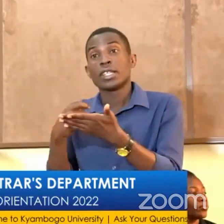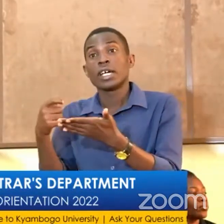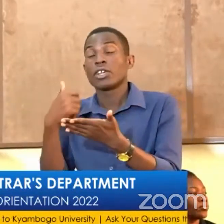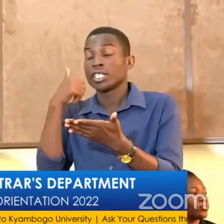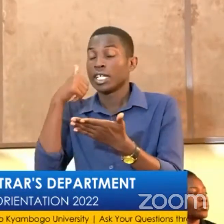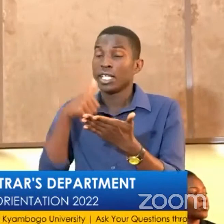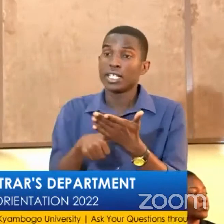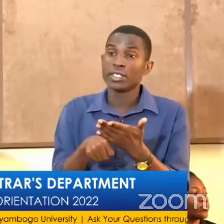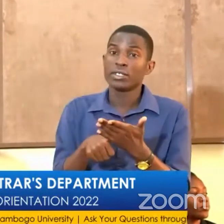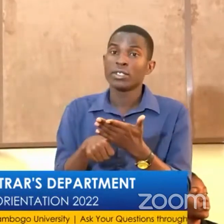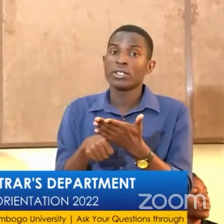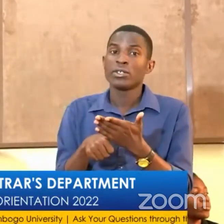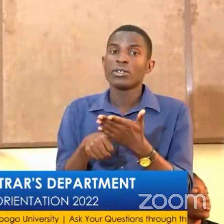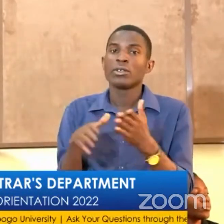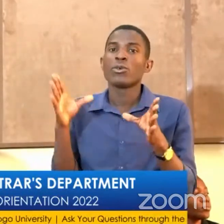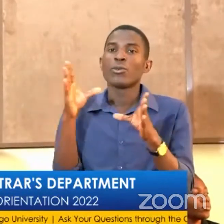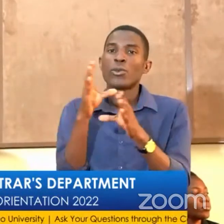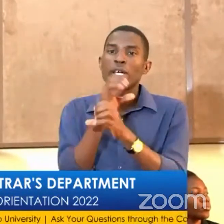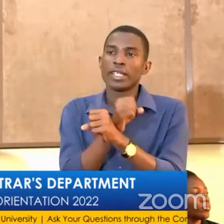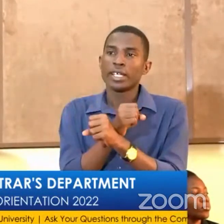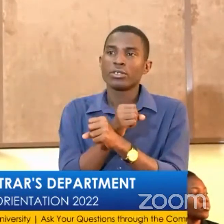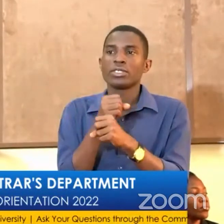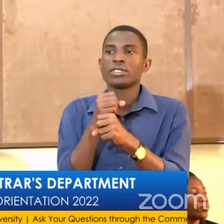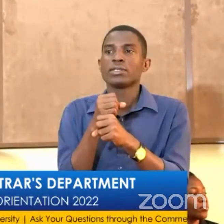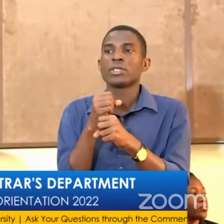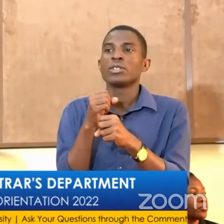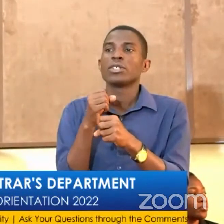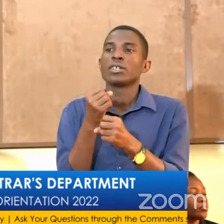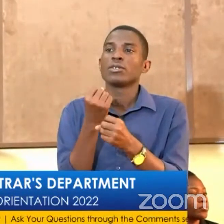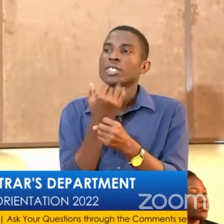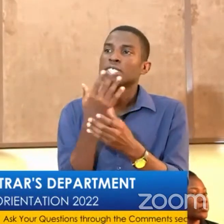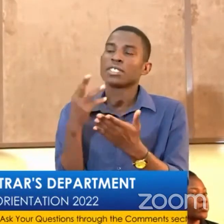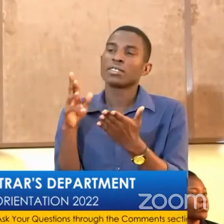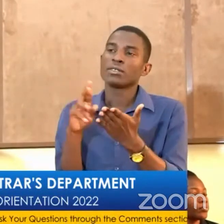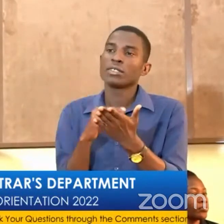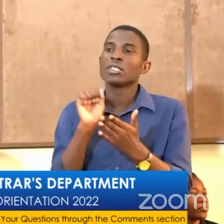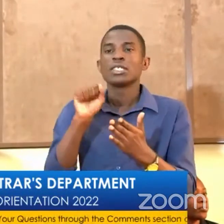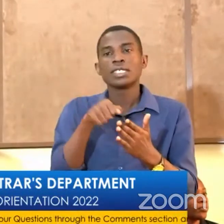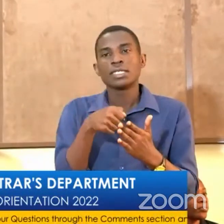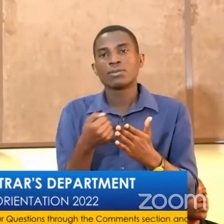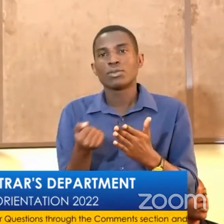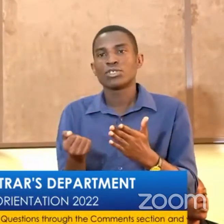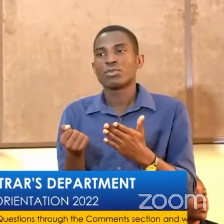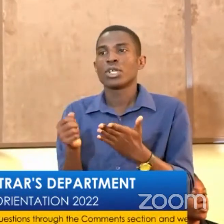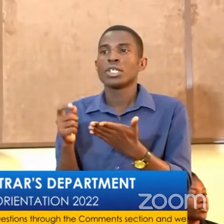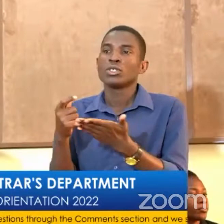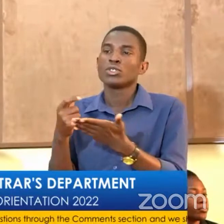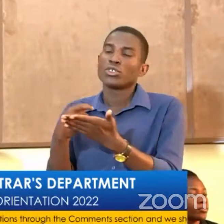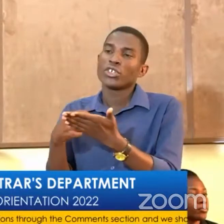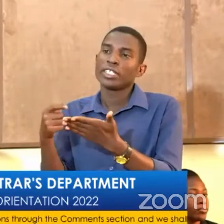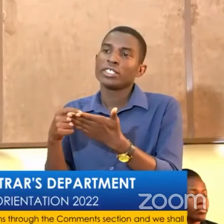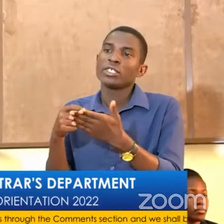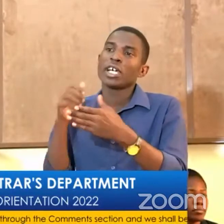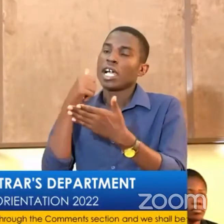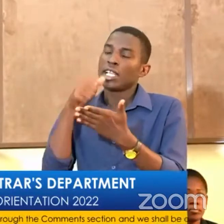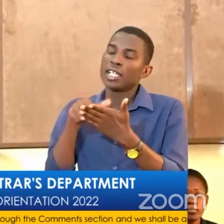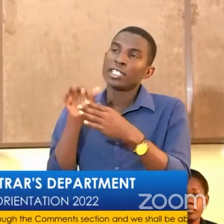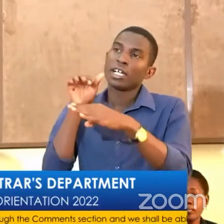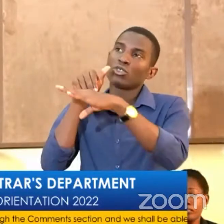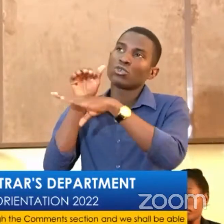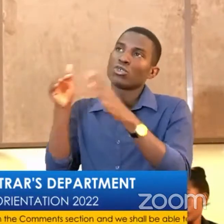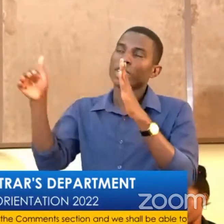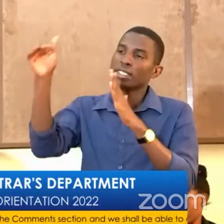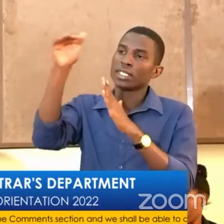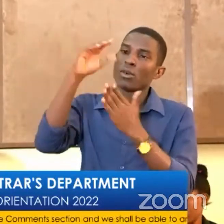letter without indicating your registration number. You can't write to the academic registrar or the head